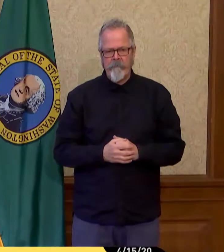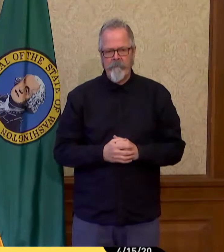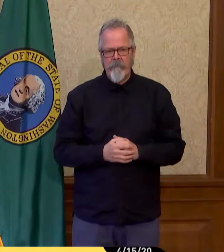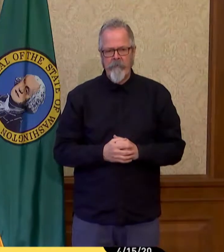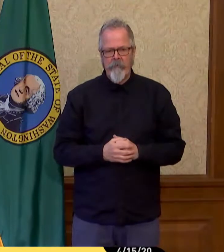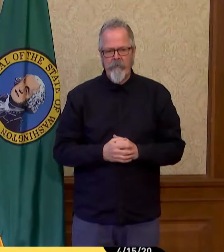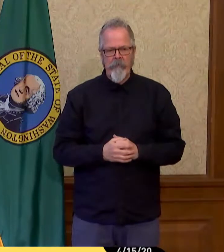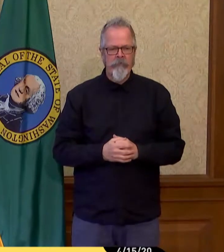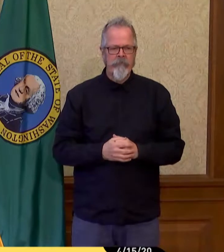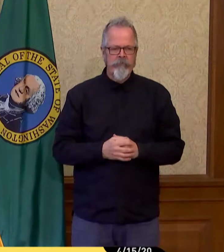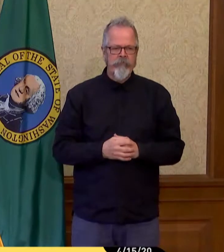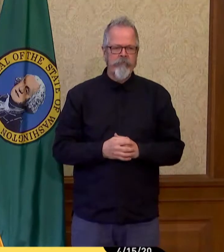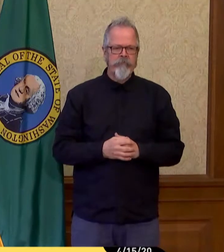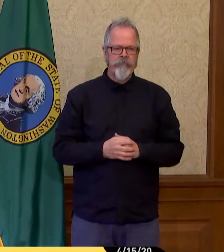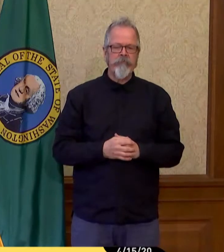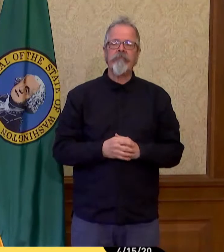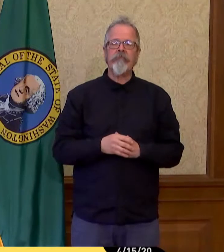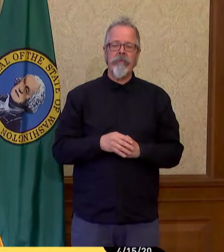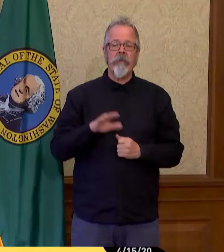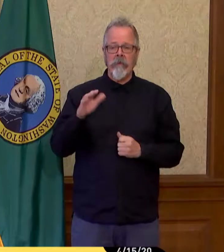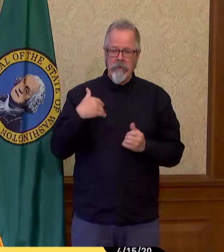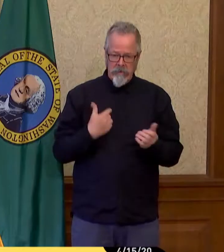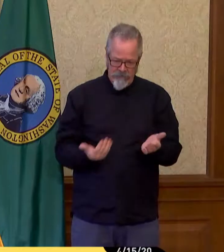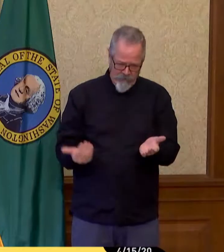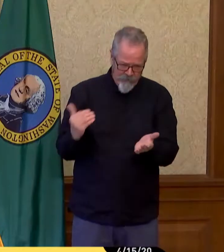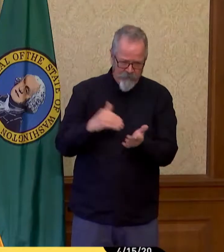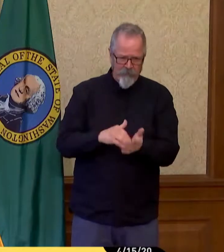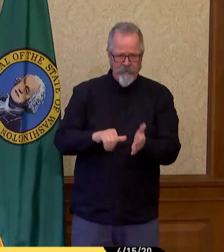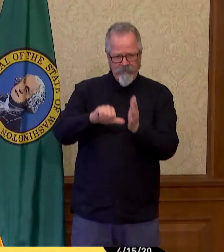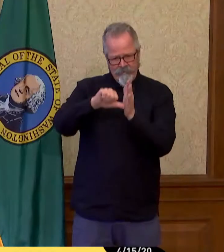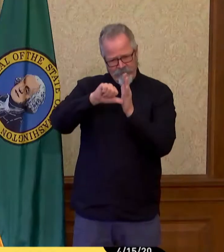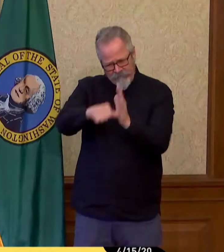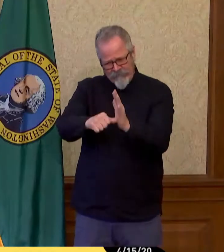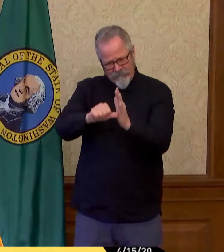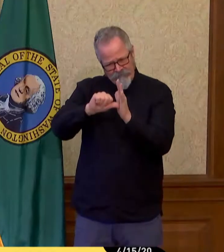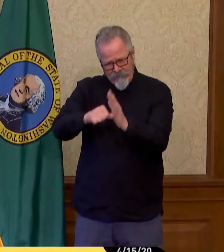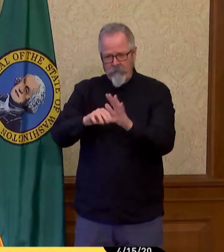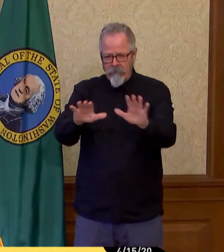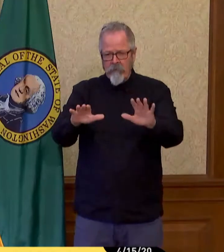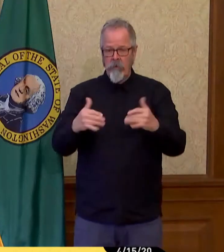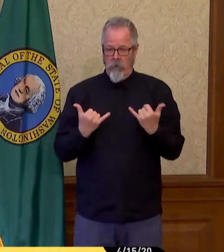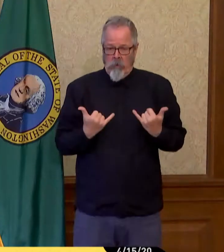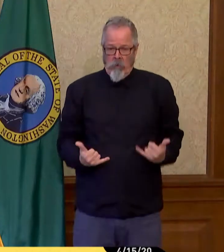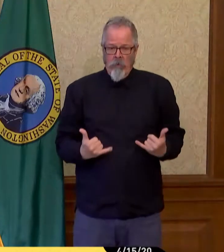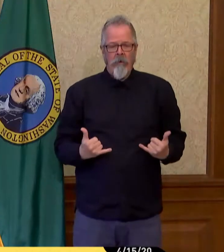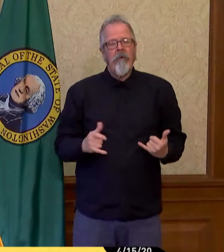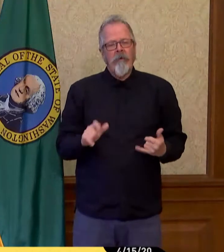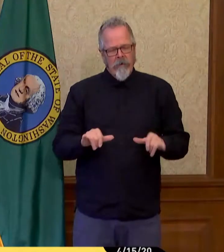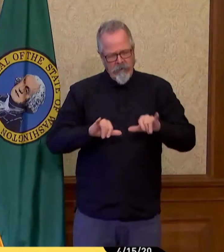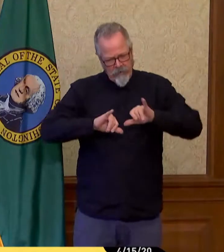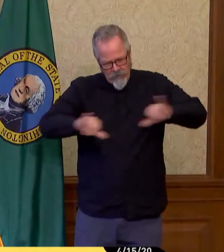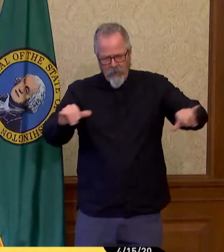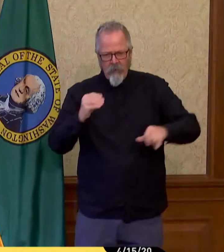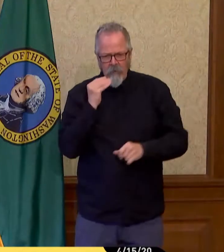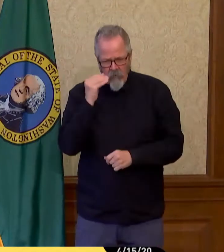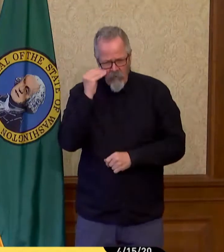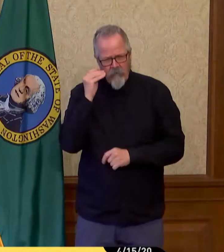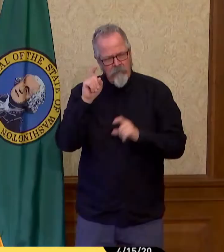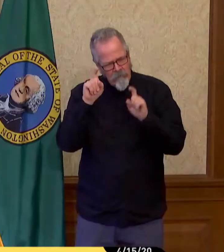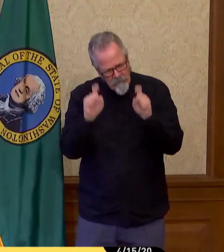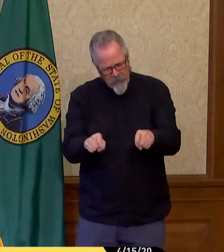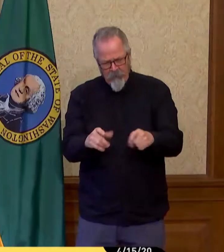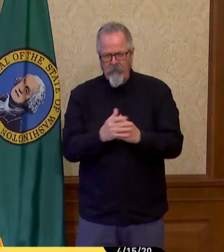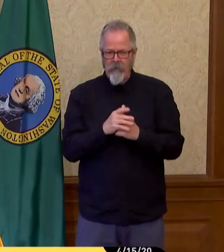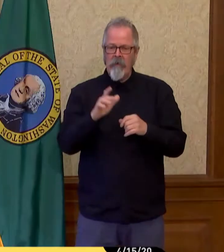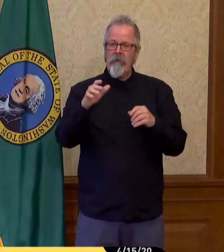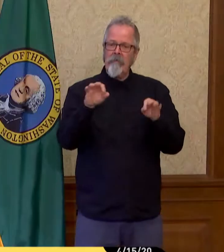down, and this new sort of fire brigade approach to test people very rapidly and isolate them very rapidly. And both those things